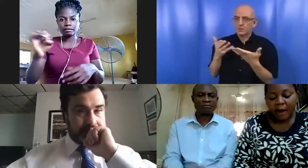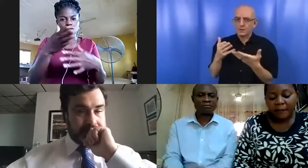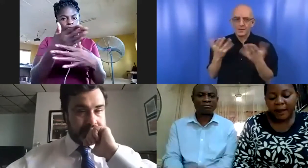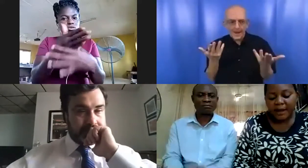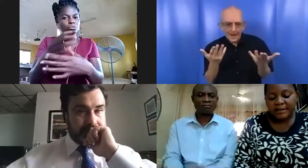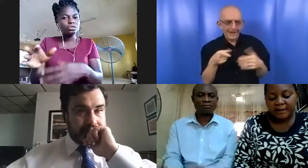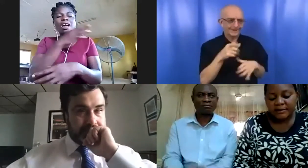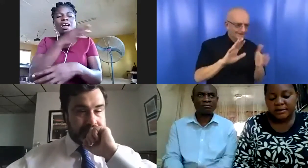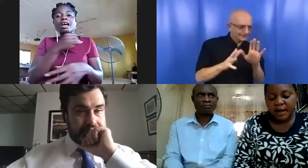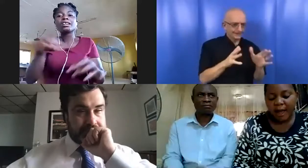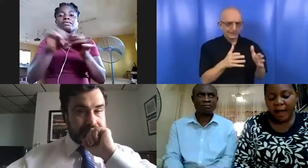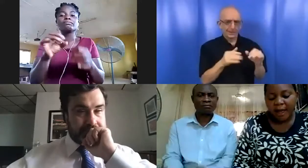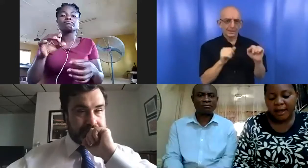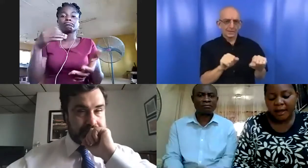Even when palliatives are